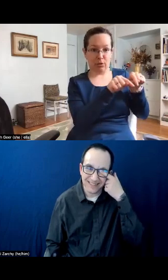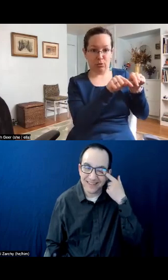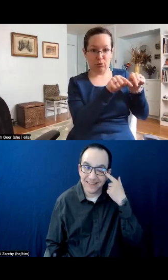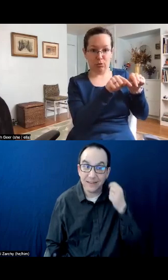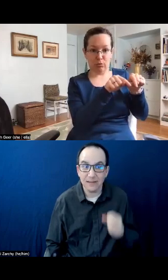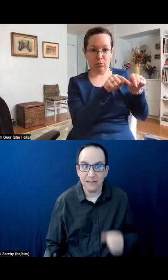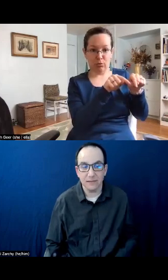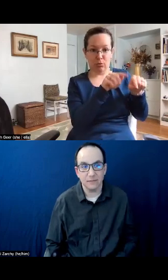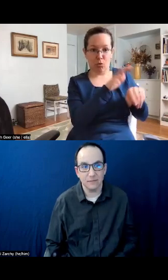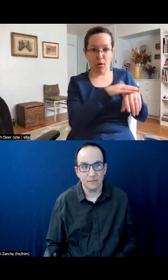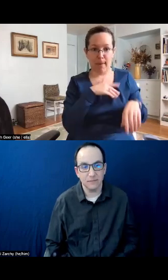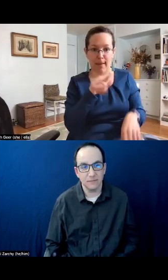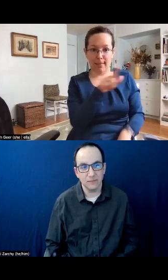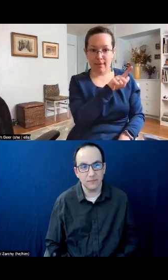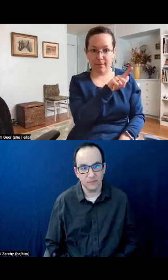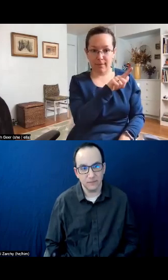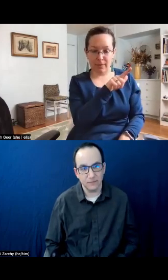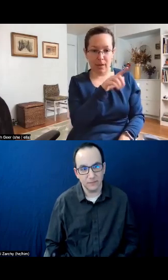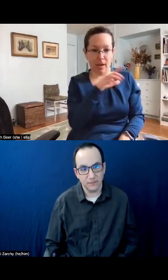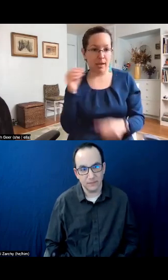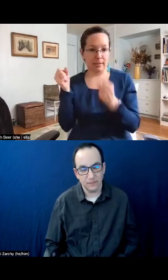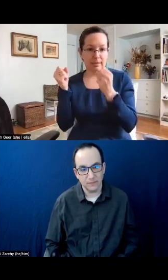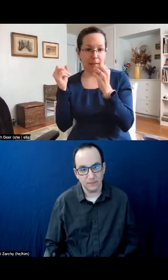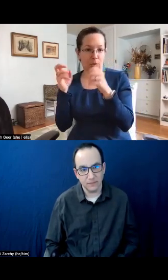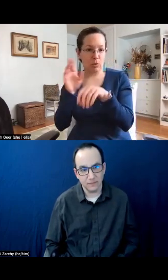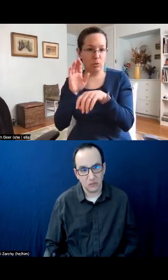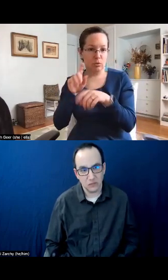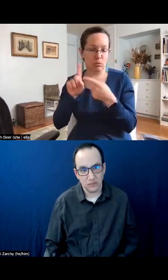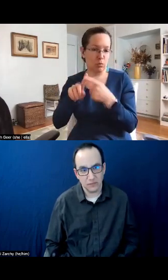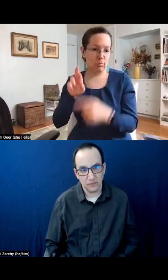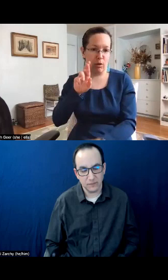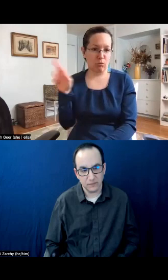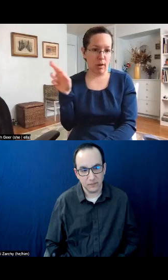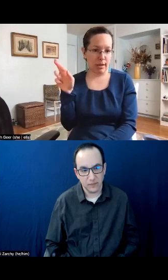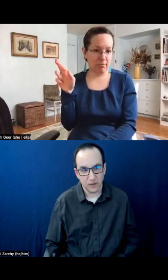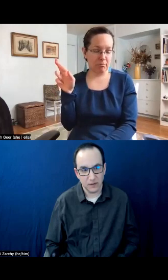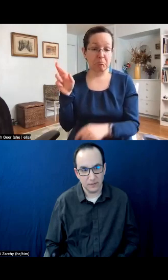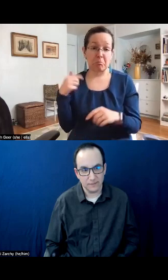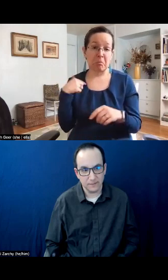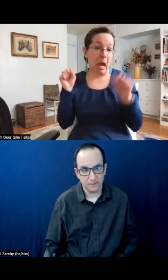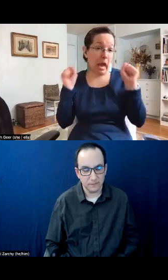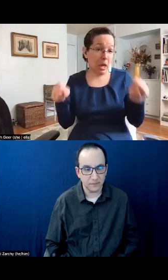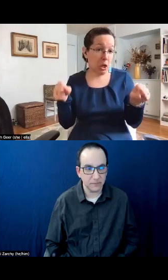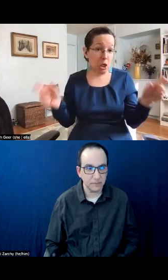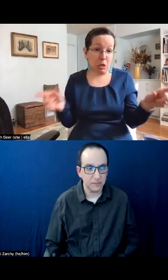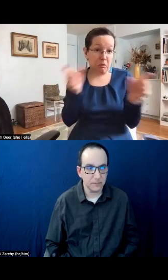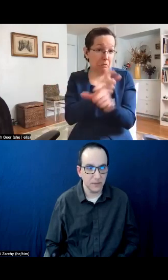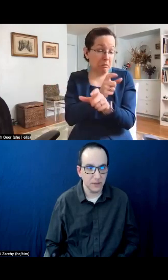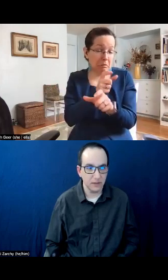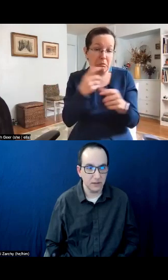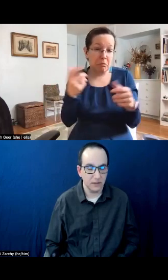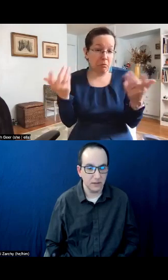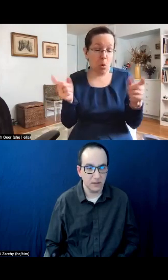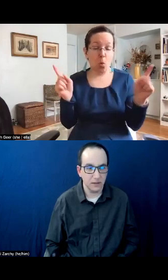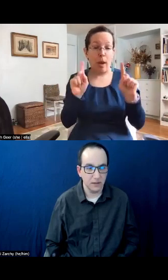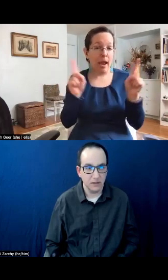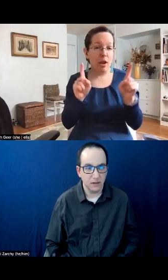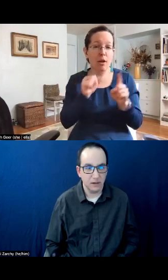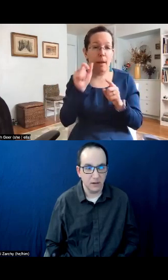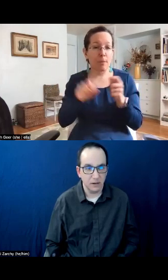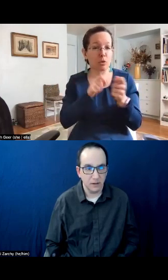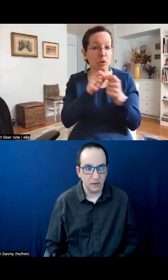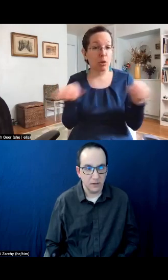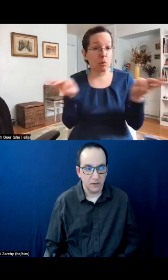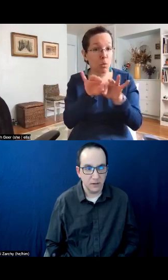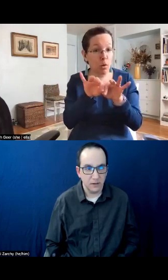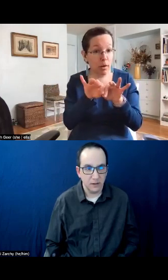but I have established on the left side of my signing space my reference to oral languages, whereas anytime I talk about signed